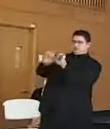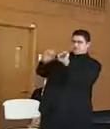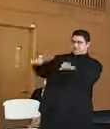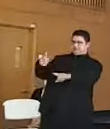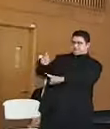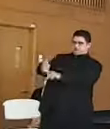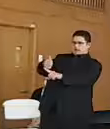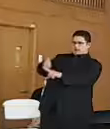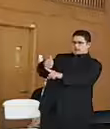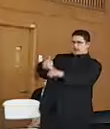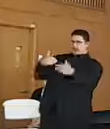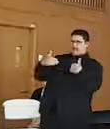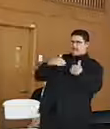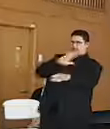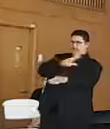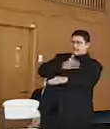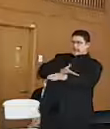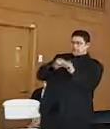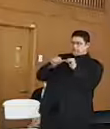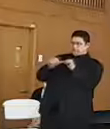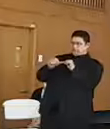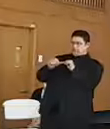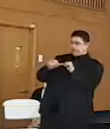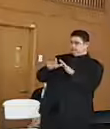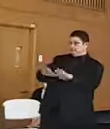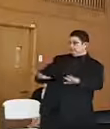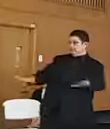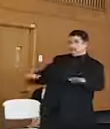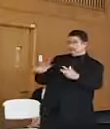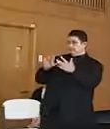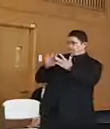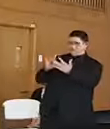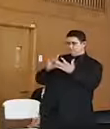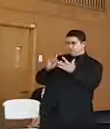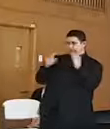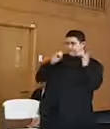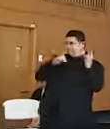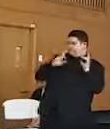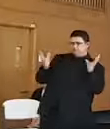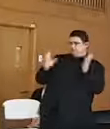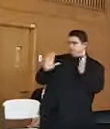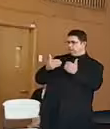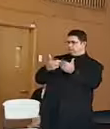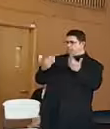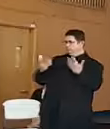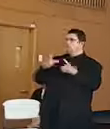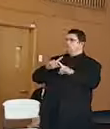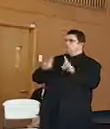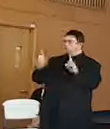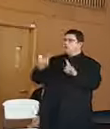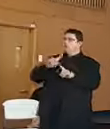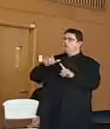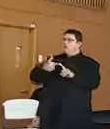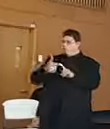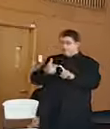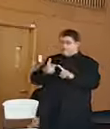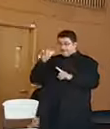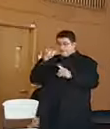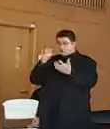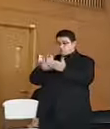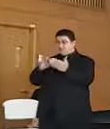power to keep the child on the team, have the child be virtually educated, and then once the school system does some in person, then they